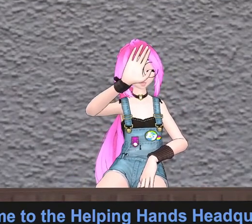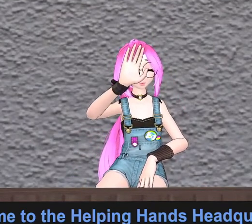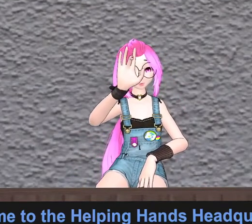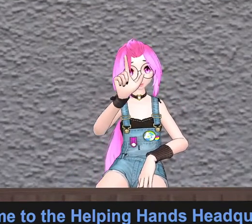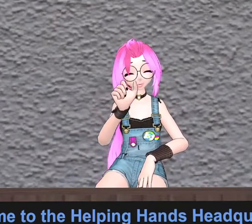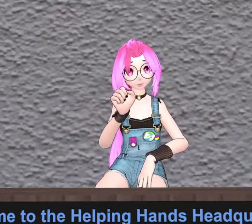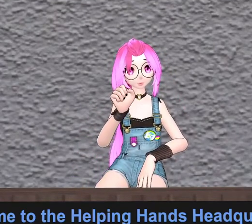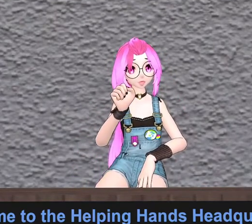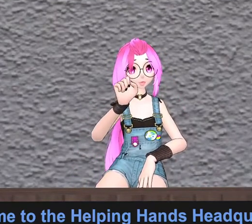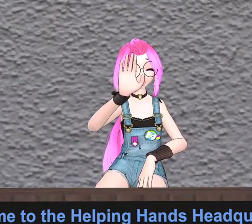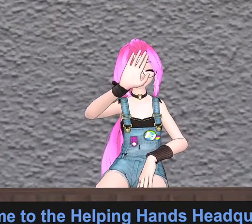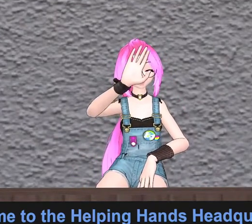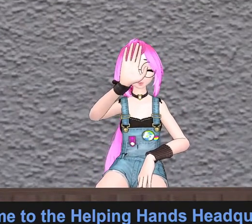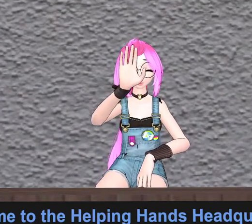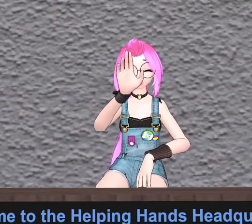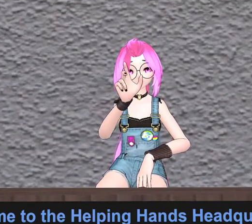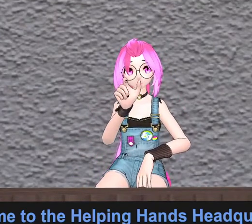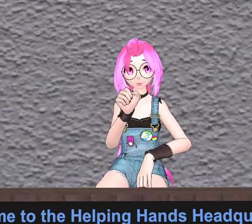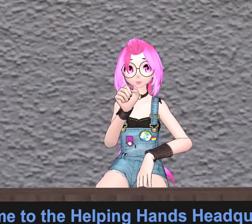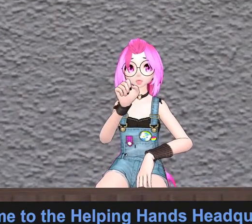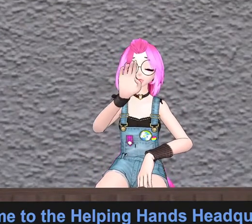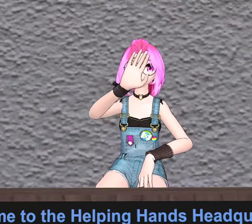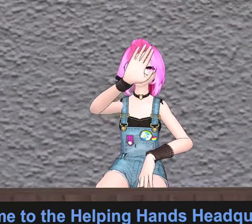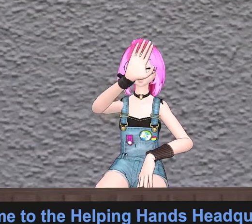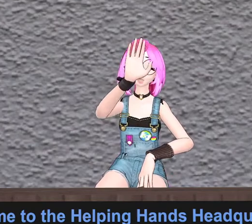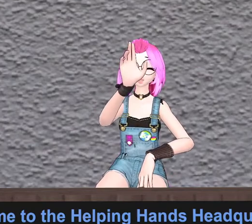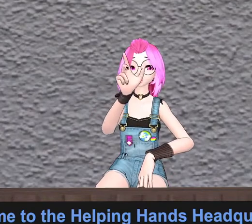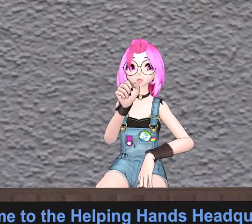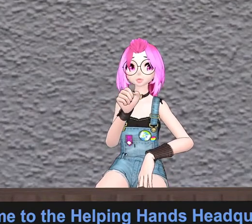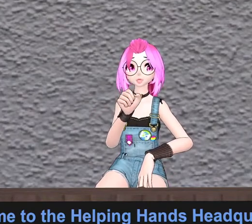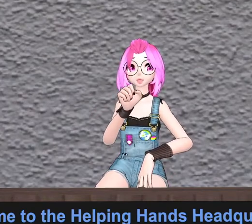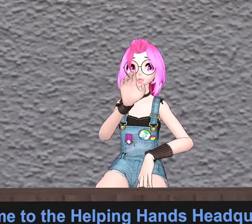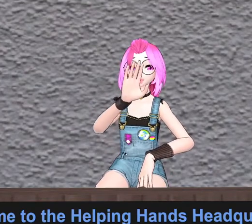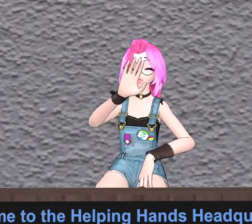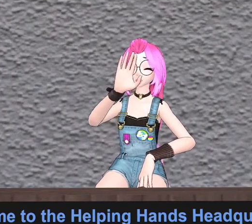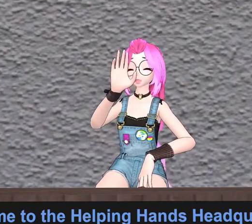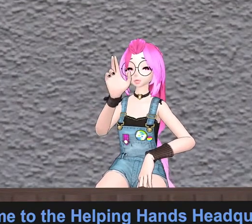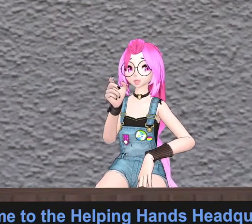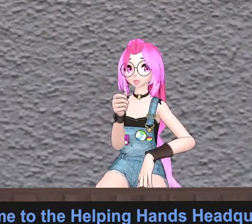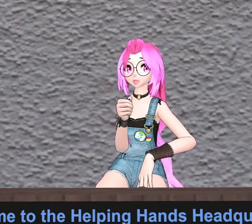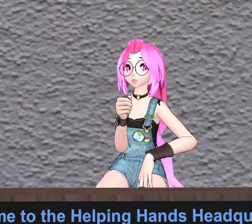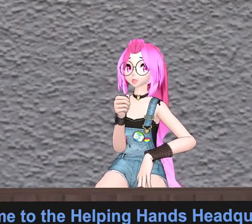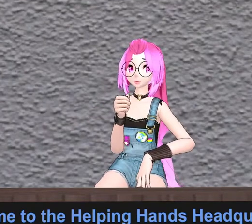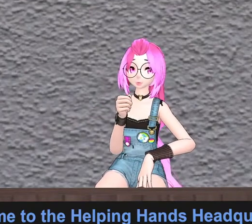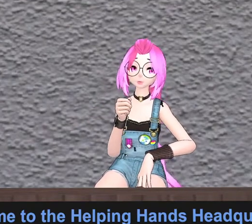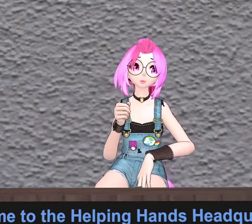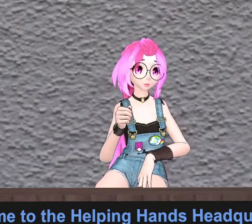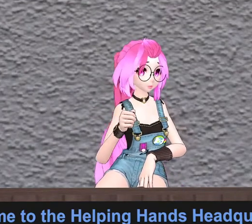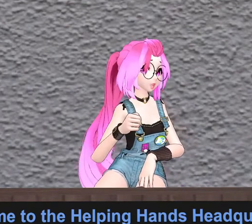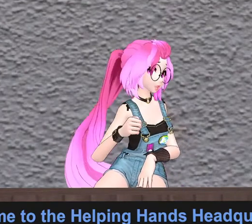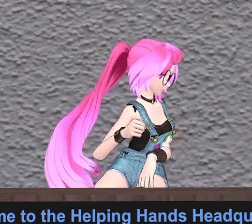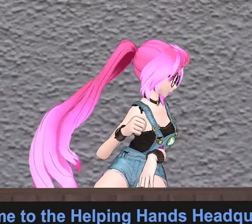Africa. Africa. Each of those fingers coming and twisting inwards. Good.